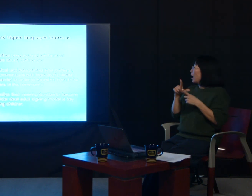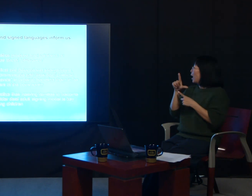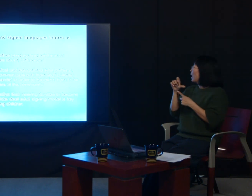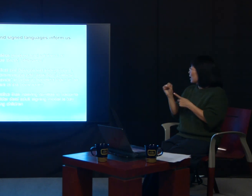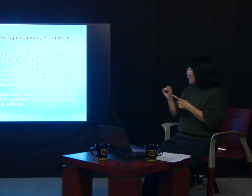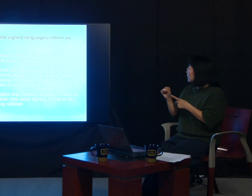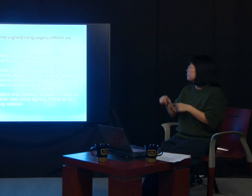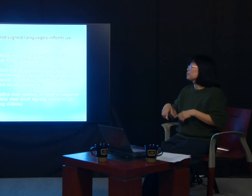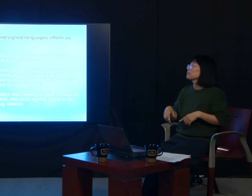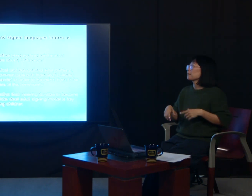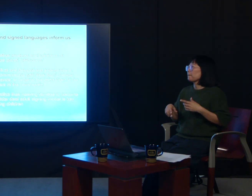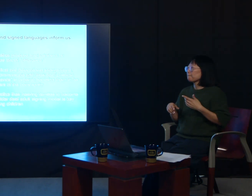us about language socialization?